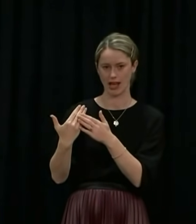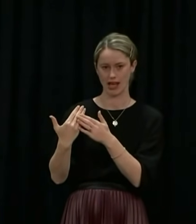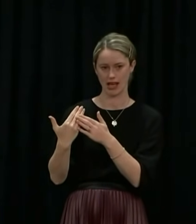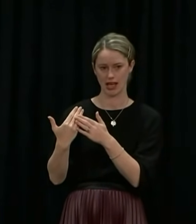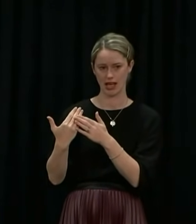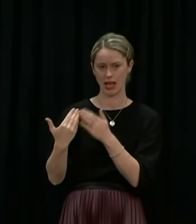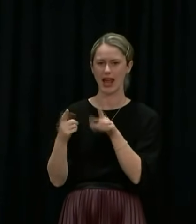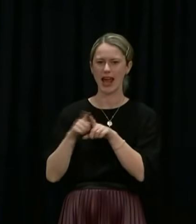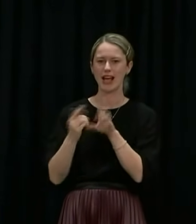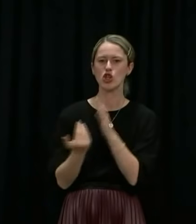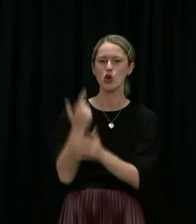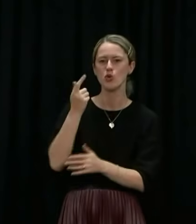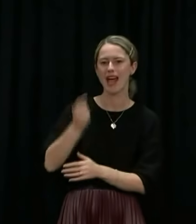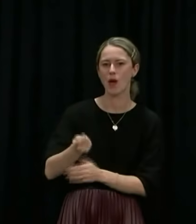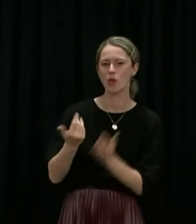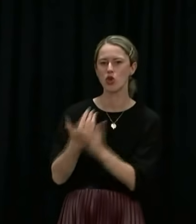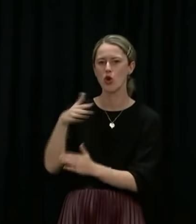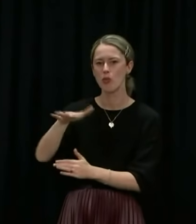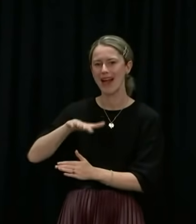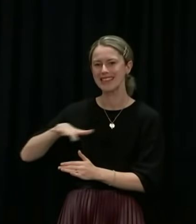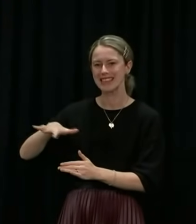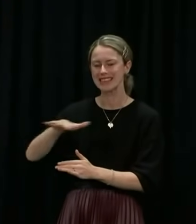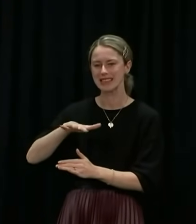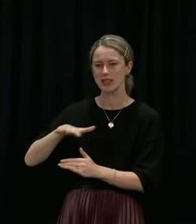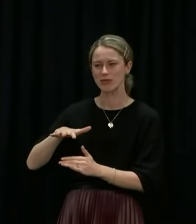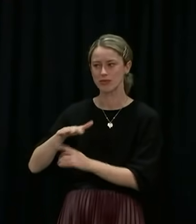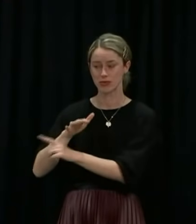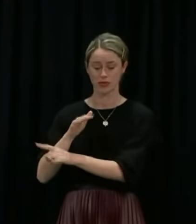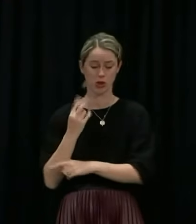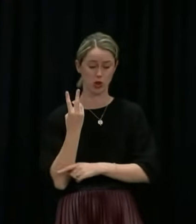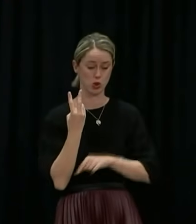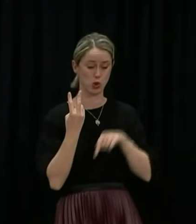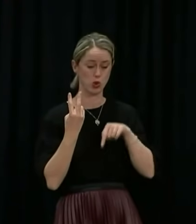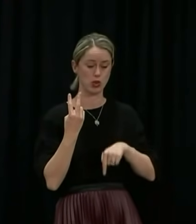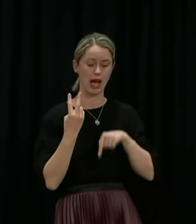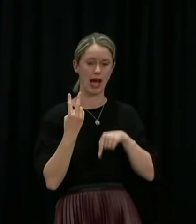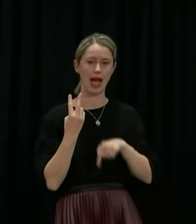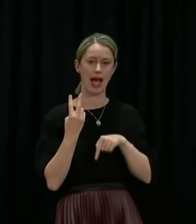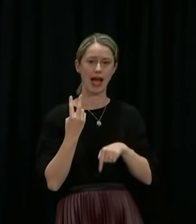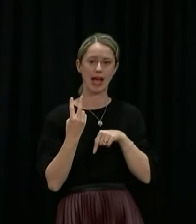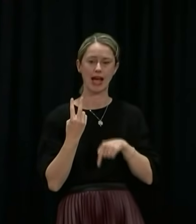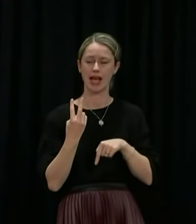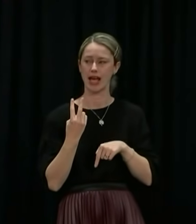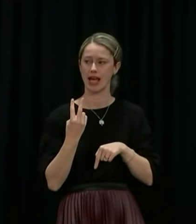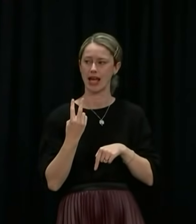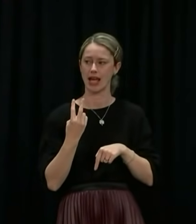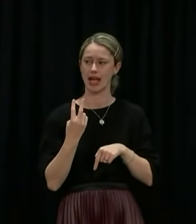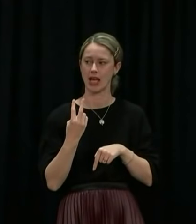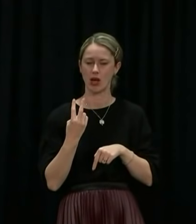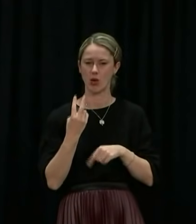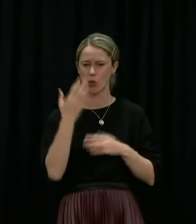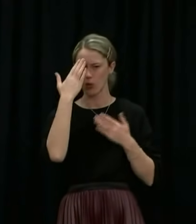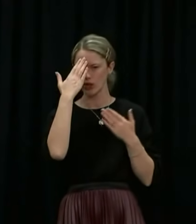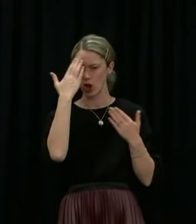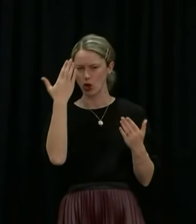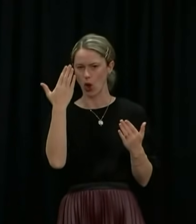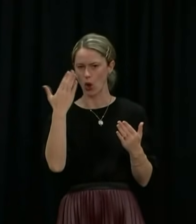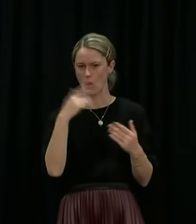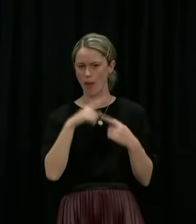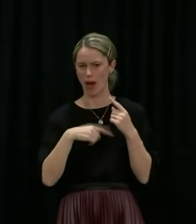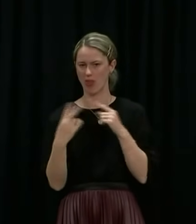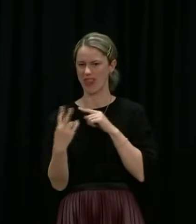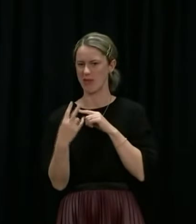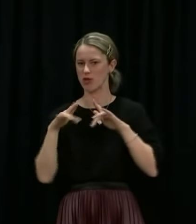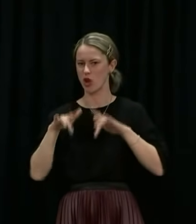in new towns or places that haven't had COVID-19 cases? So the 2 cases today, we obviously don't know much about